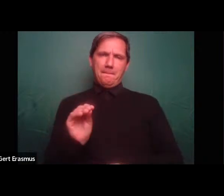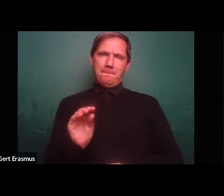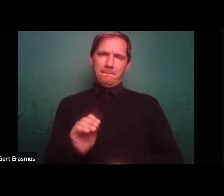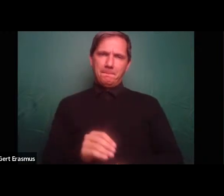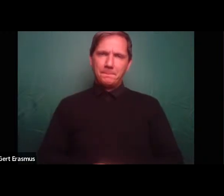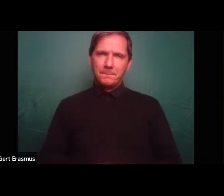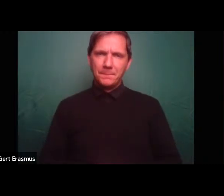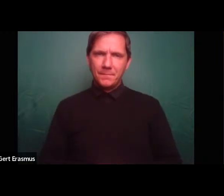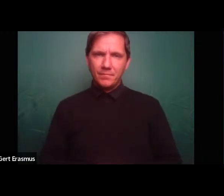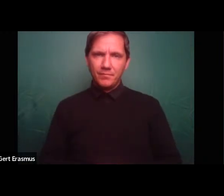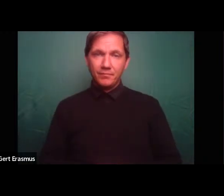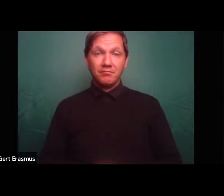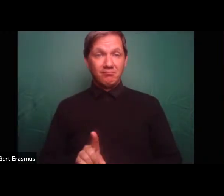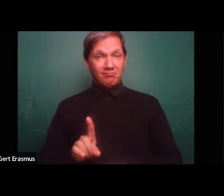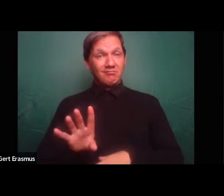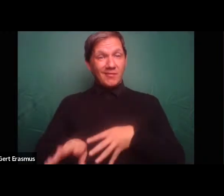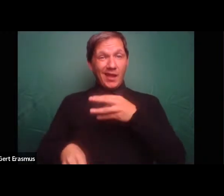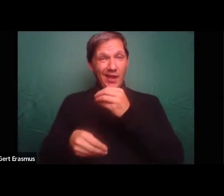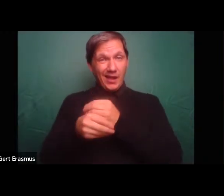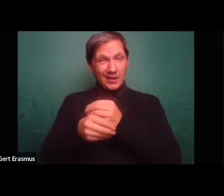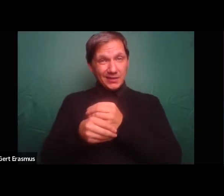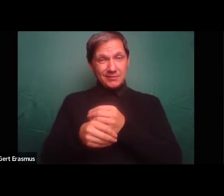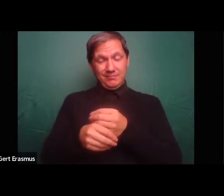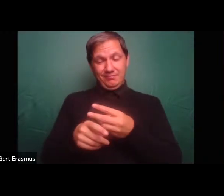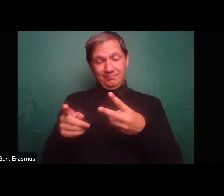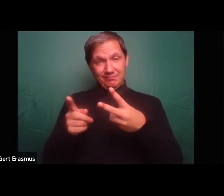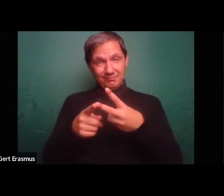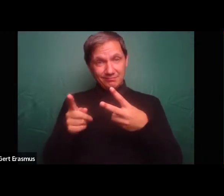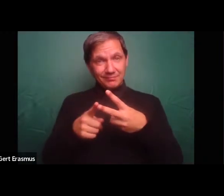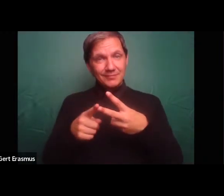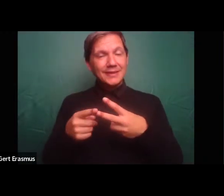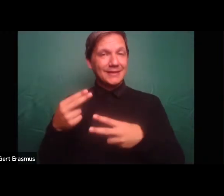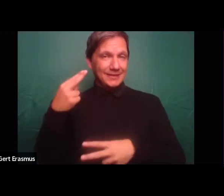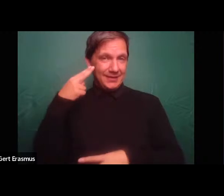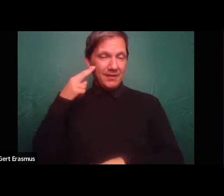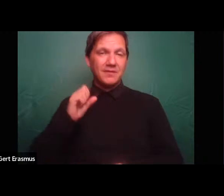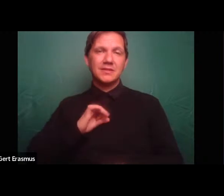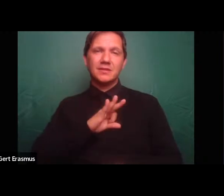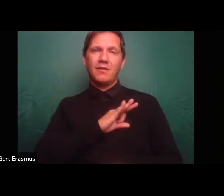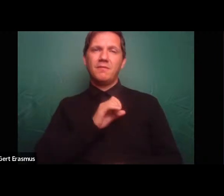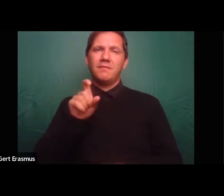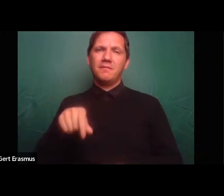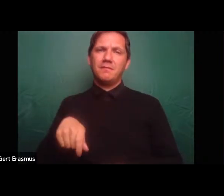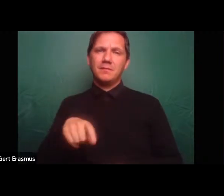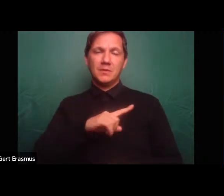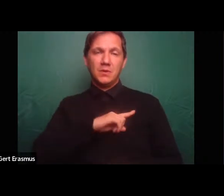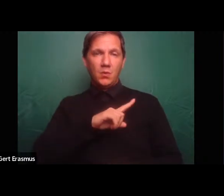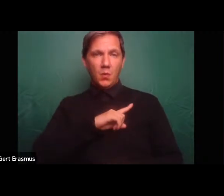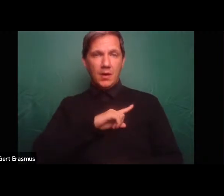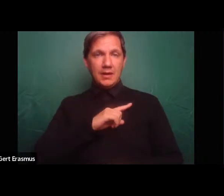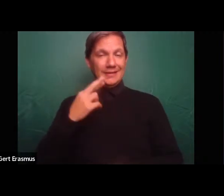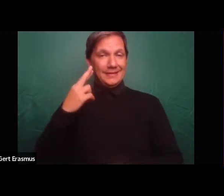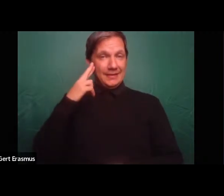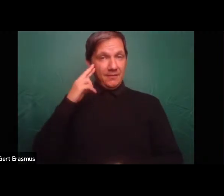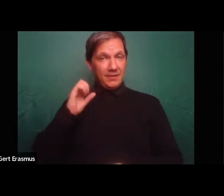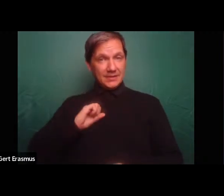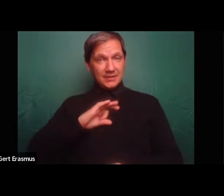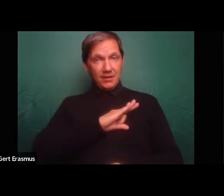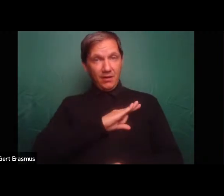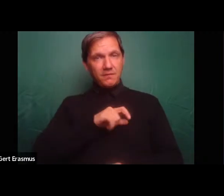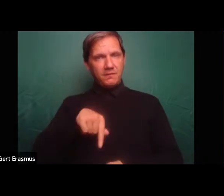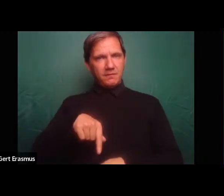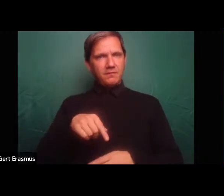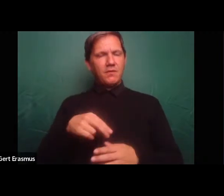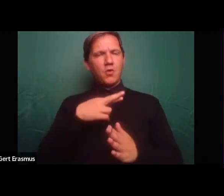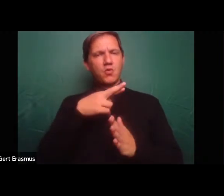And added to that, we need deaf staff, right? Because we need deaf staff to act as models for the students and